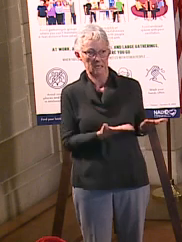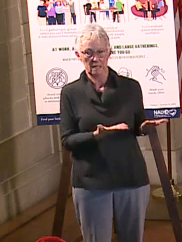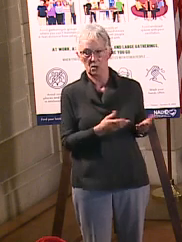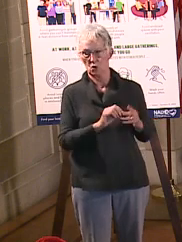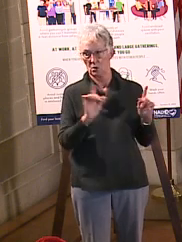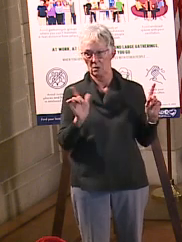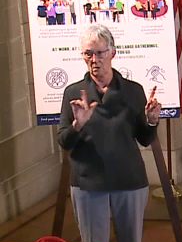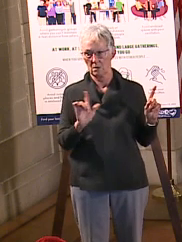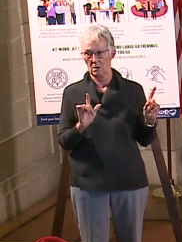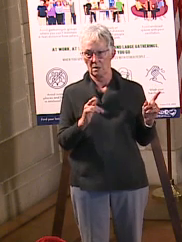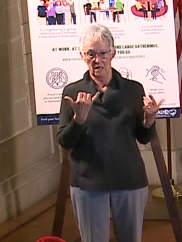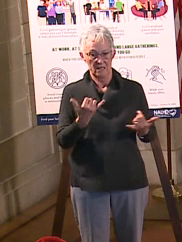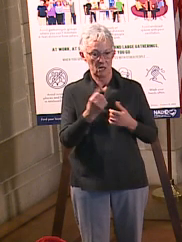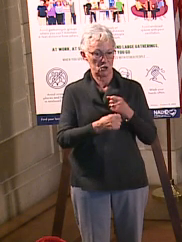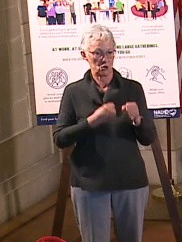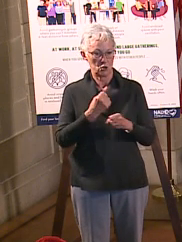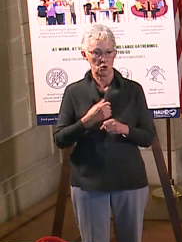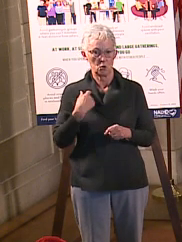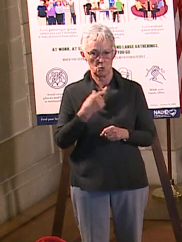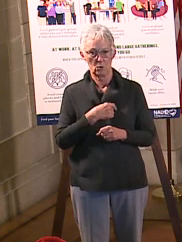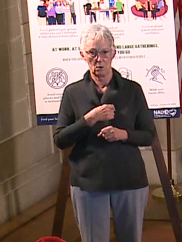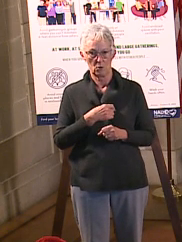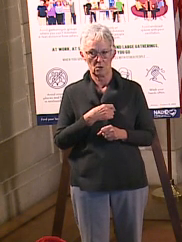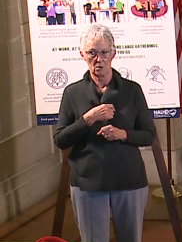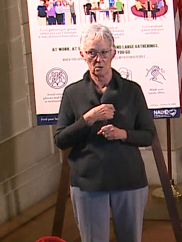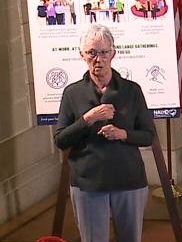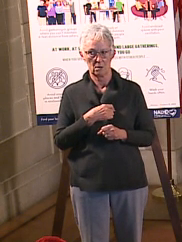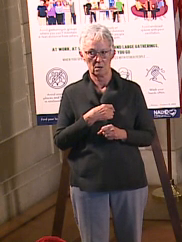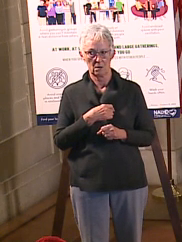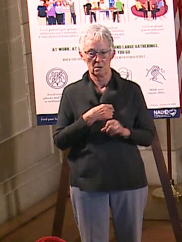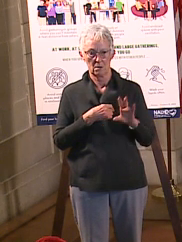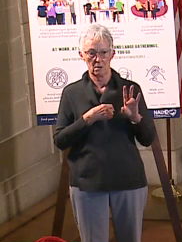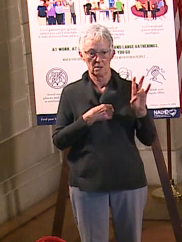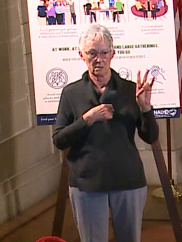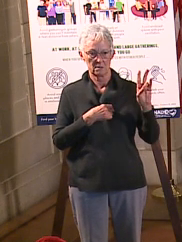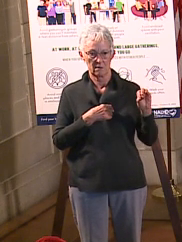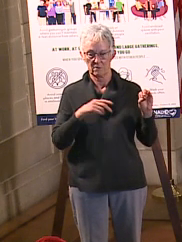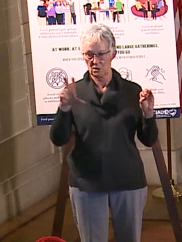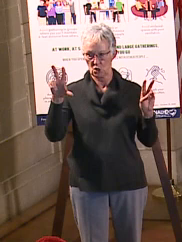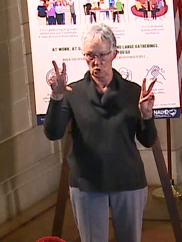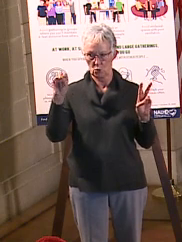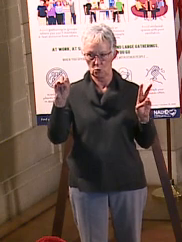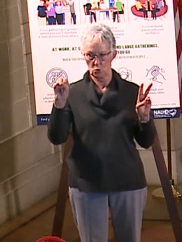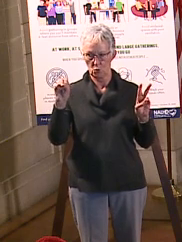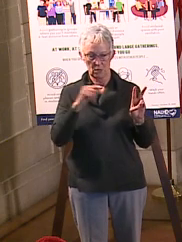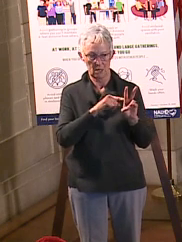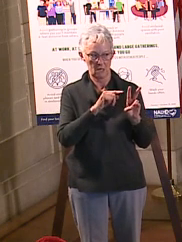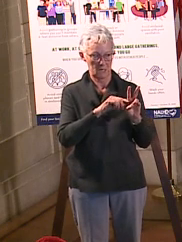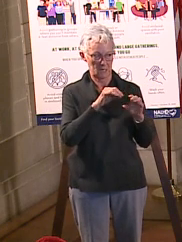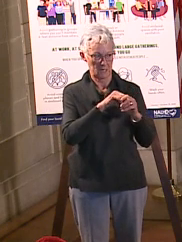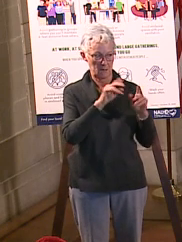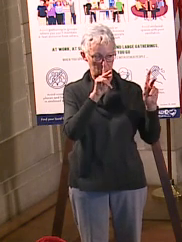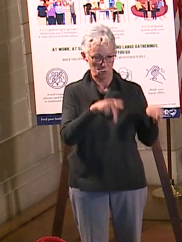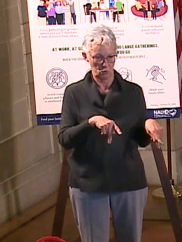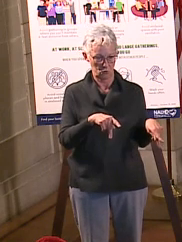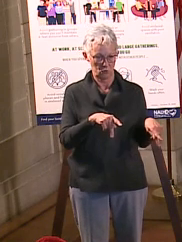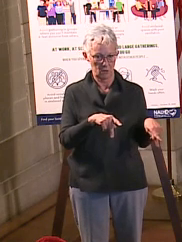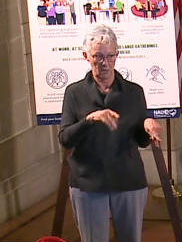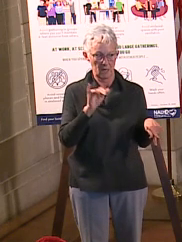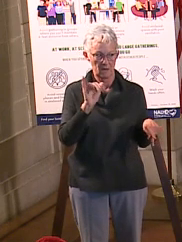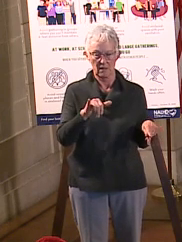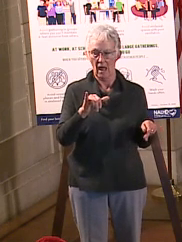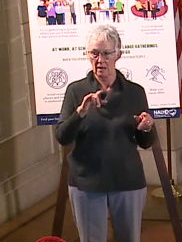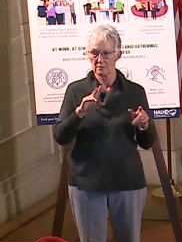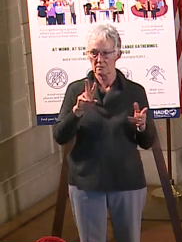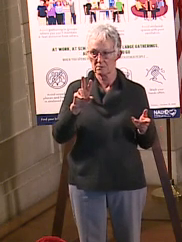about 70-30 in terms of in-person versus remote education at our flagship. That was almost the exact inverse of the other 13